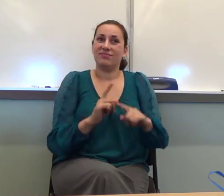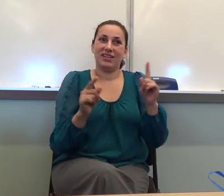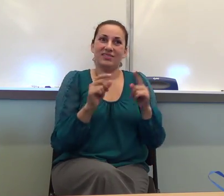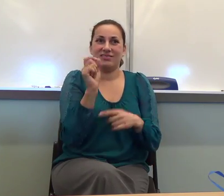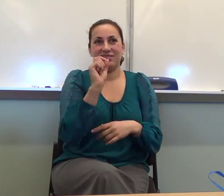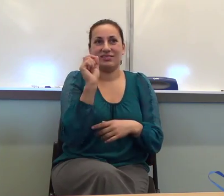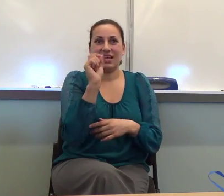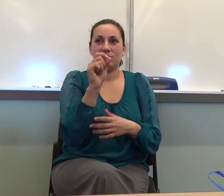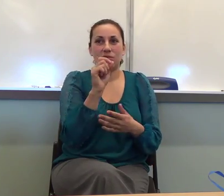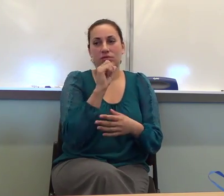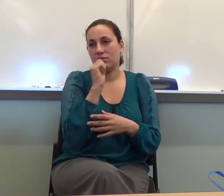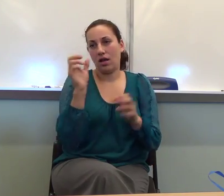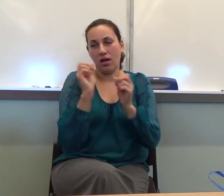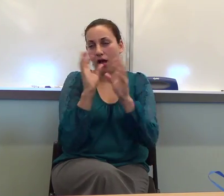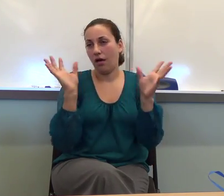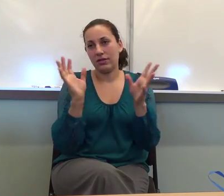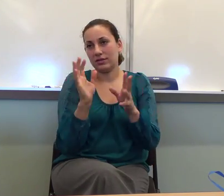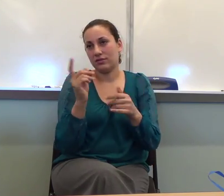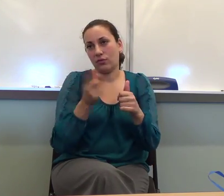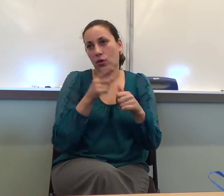not obvious.